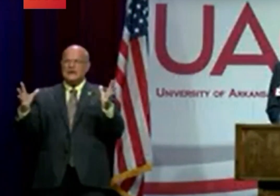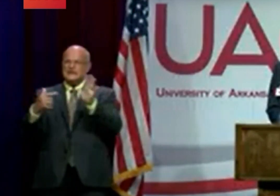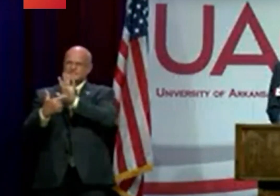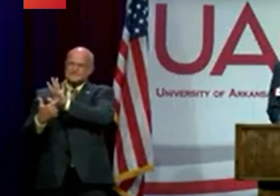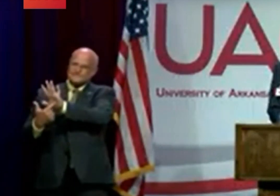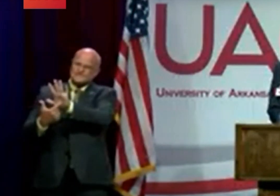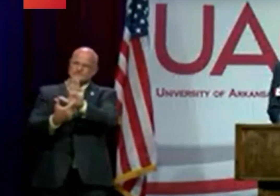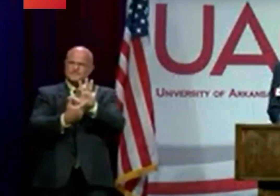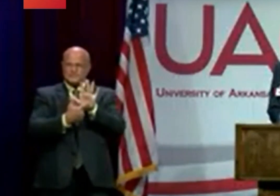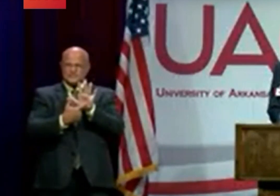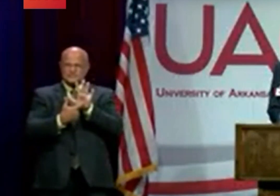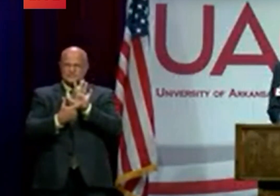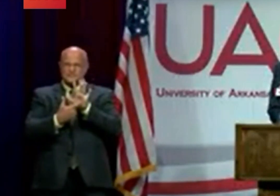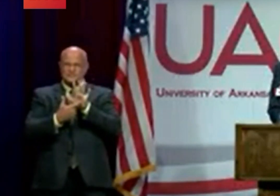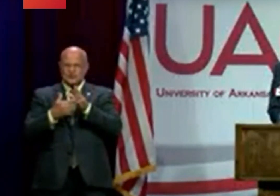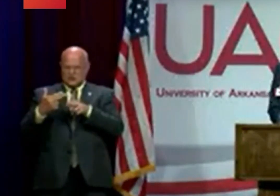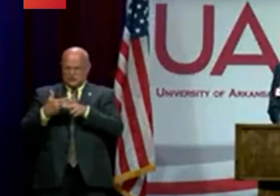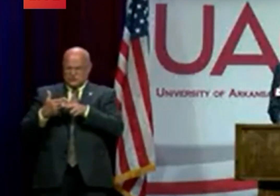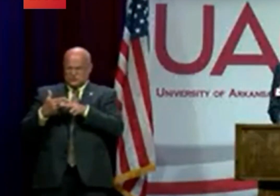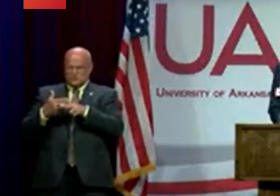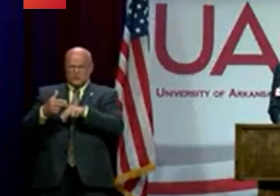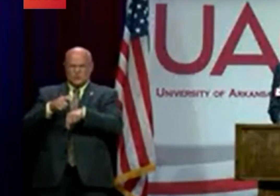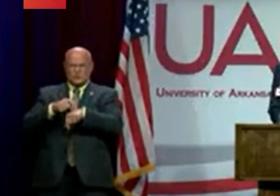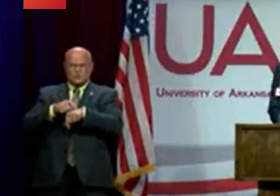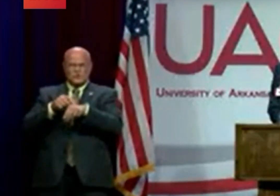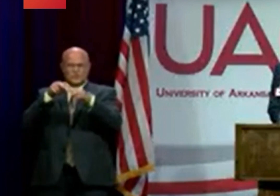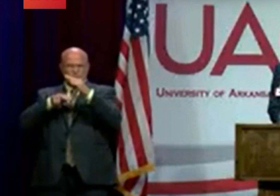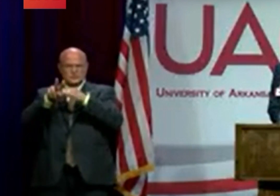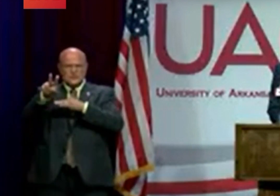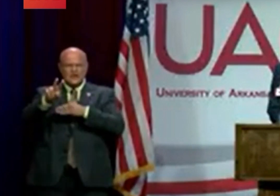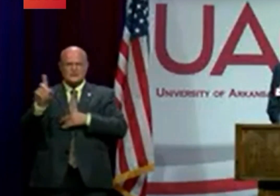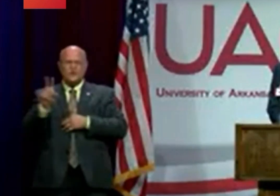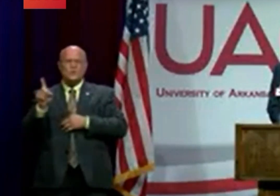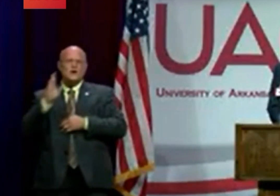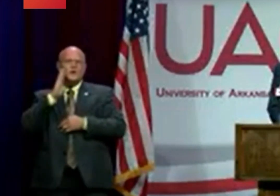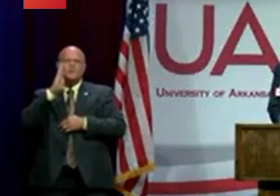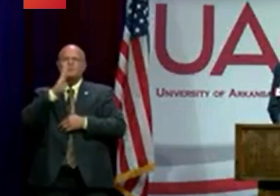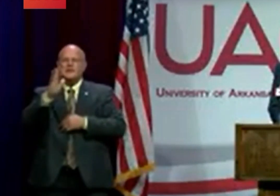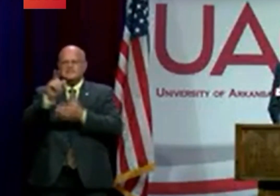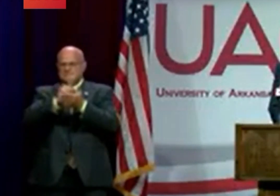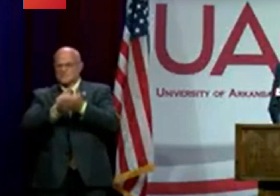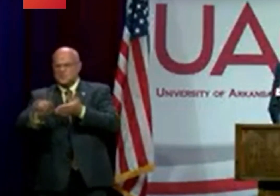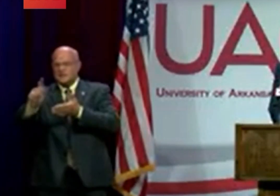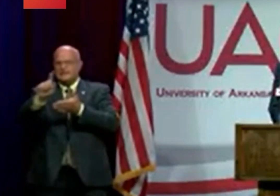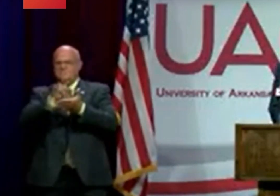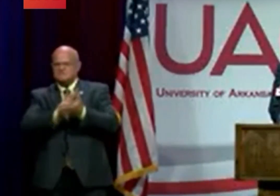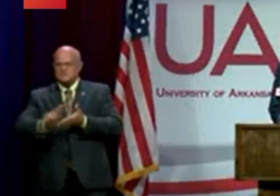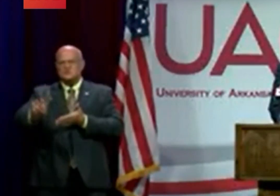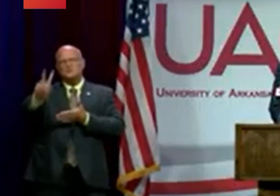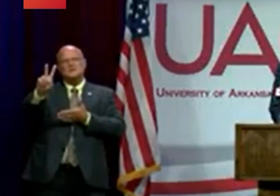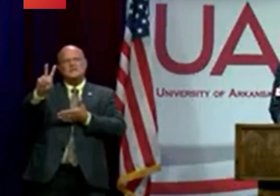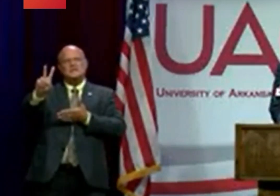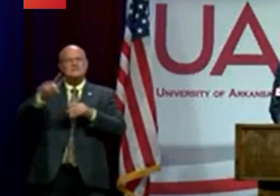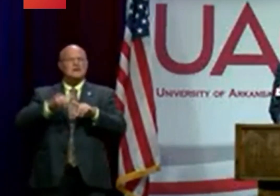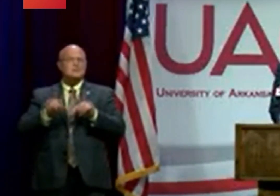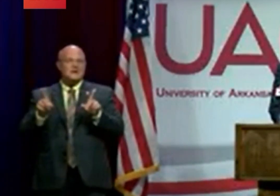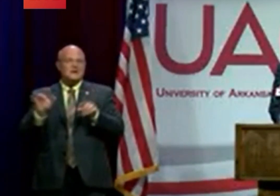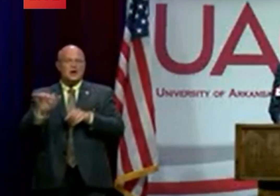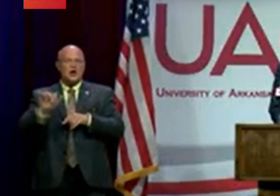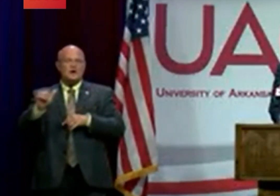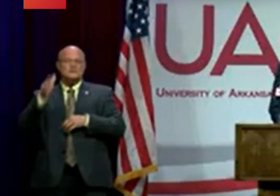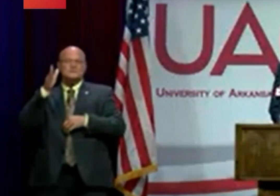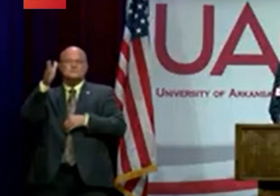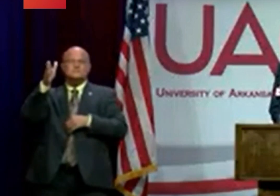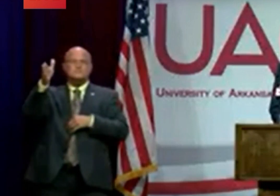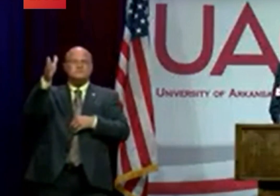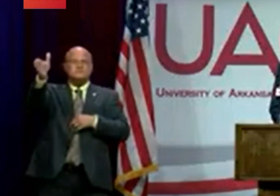modeling is short-term projections as to where we're going to be a week from now, 2 weeks from now, but it's also some